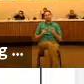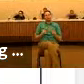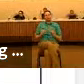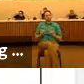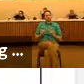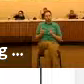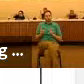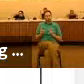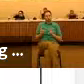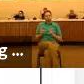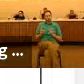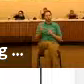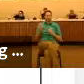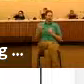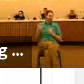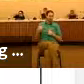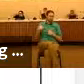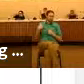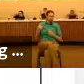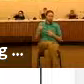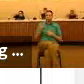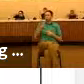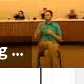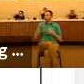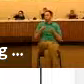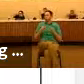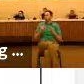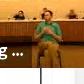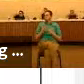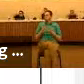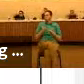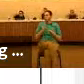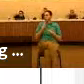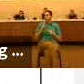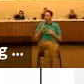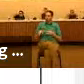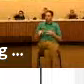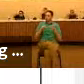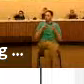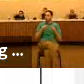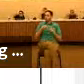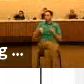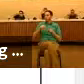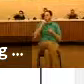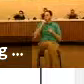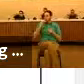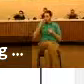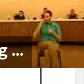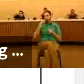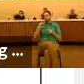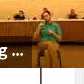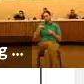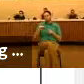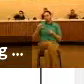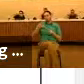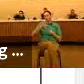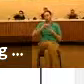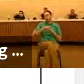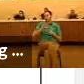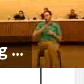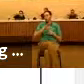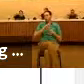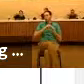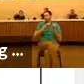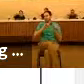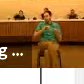issues, existing issues, your drainage plan will help draw the water away from those homes and into your drainage.